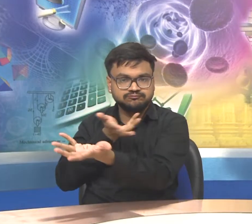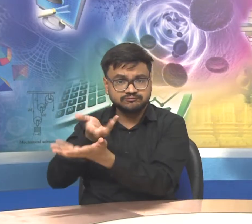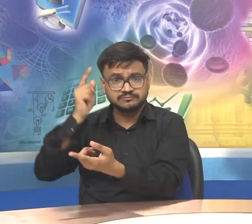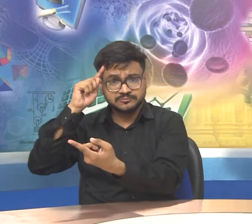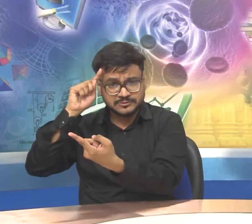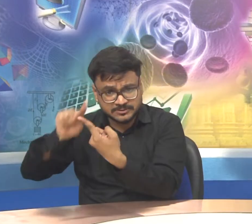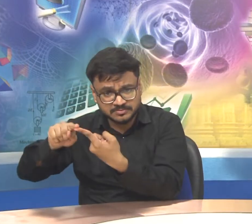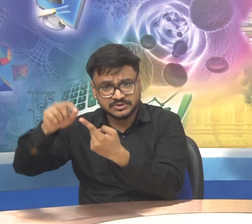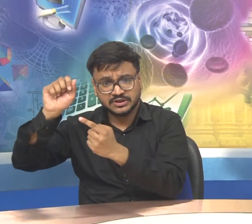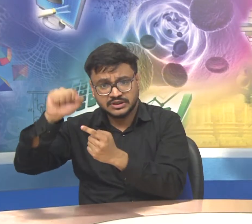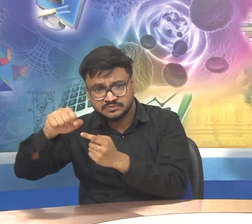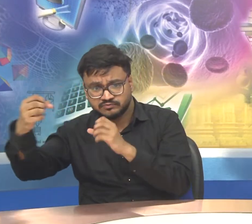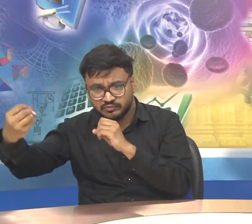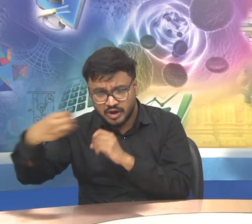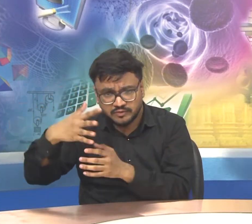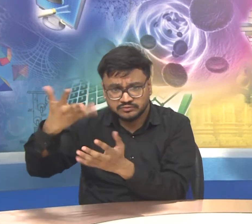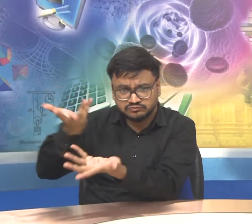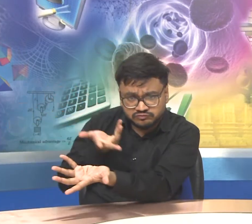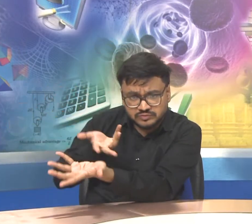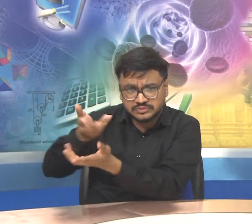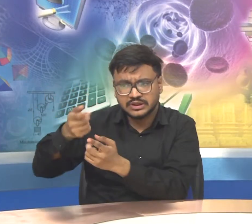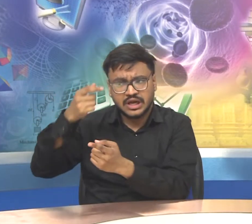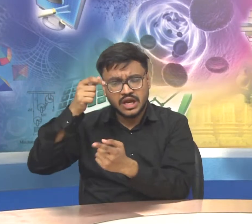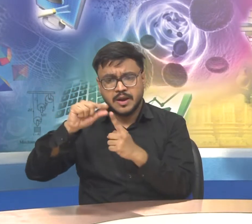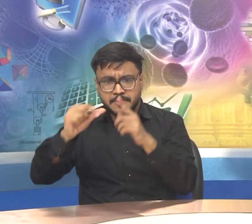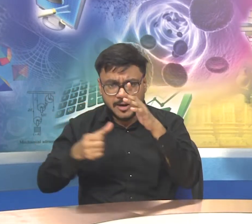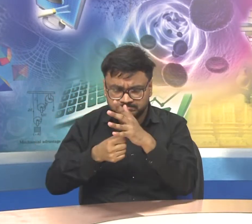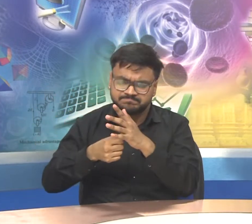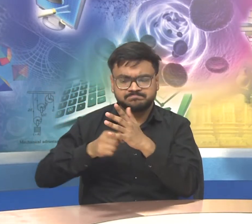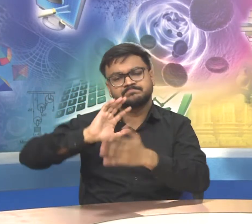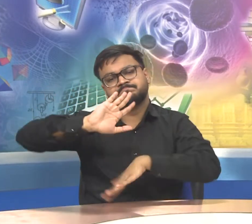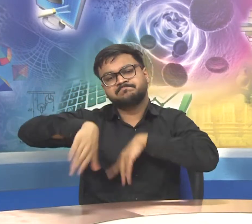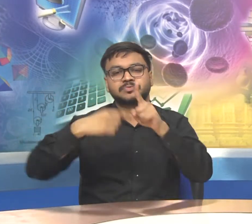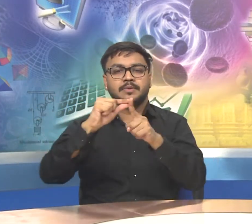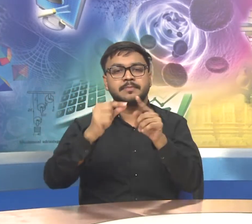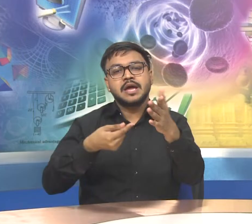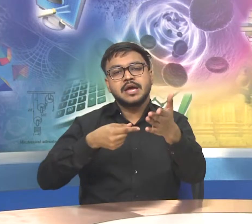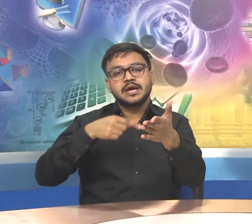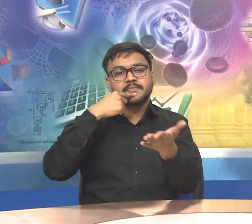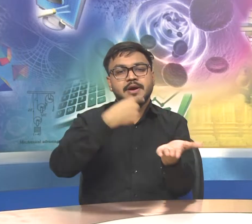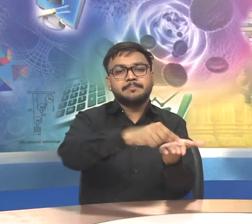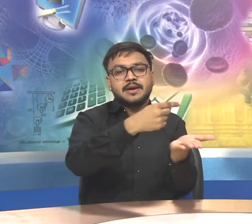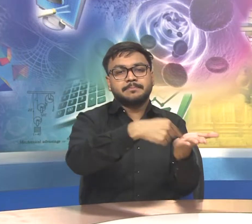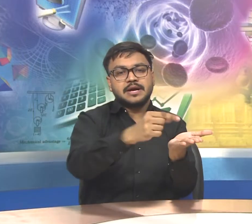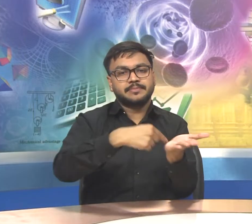has since 1999 become virtually binding on the President.